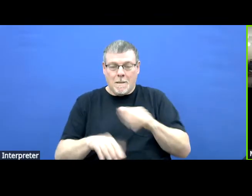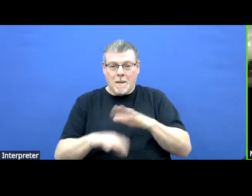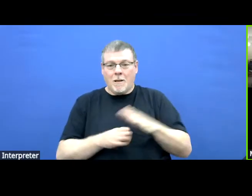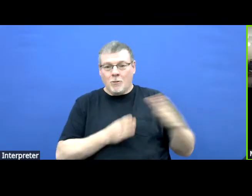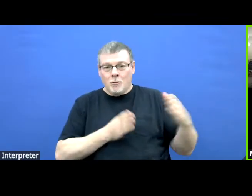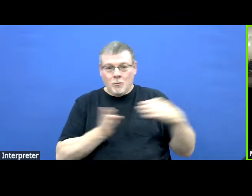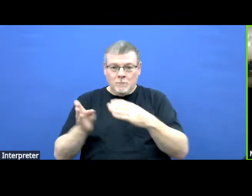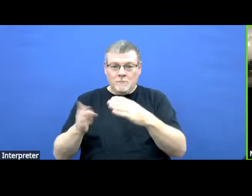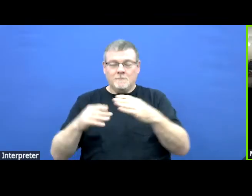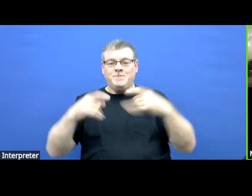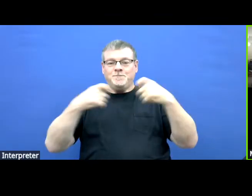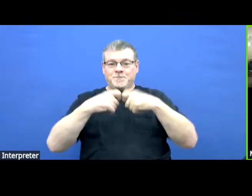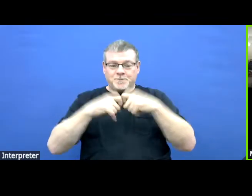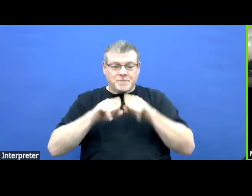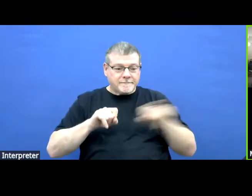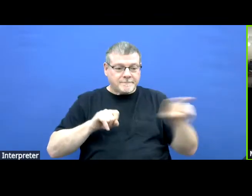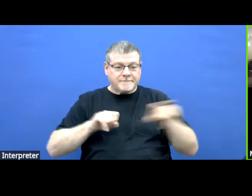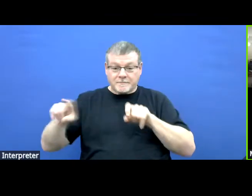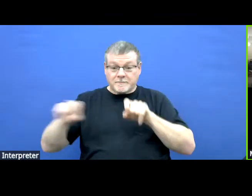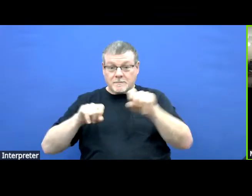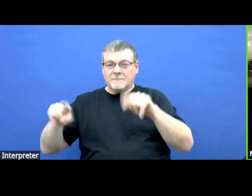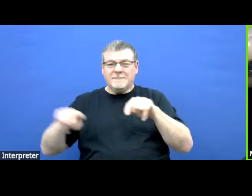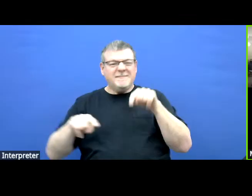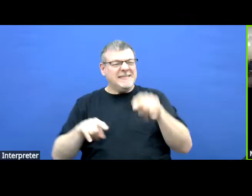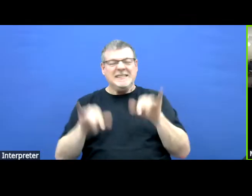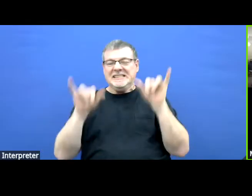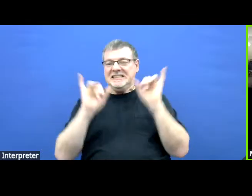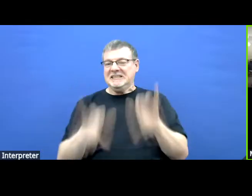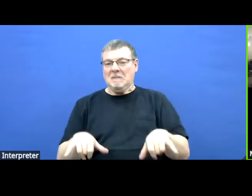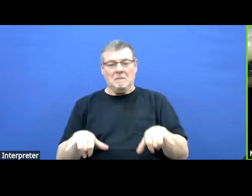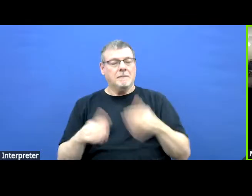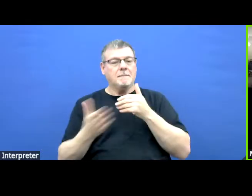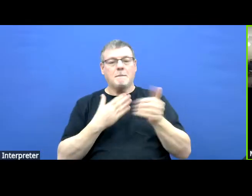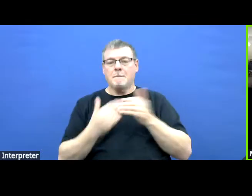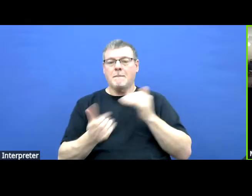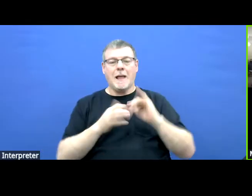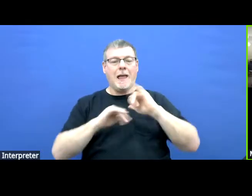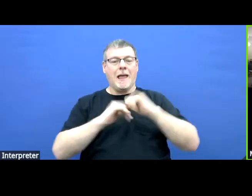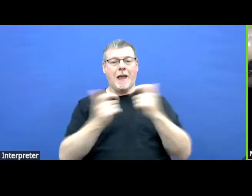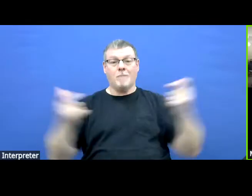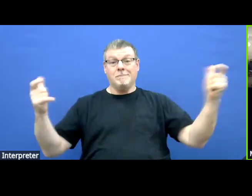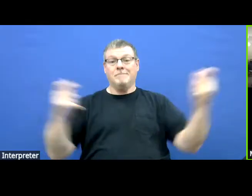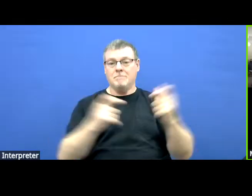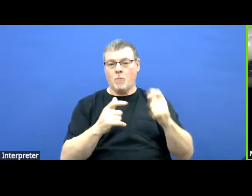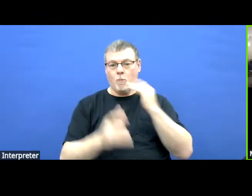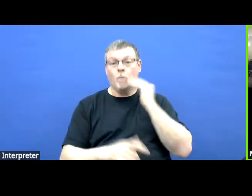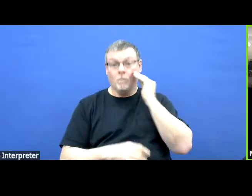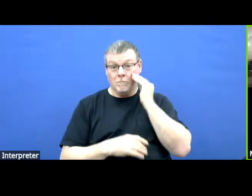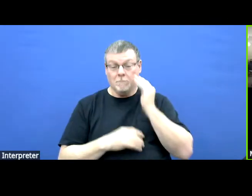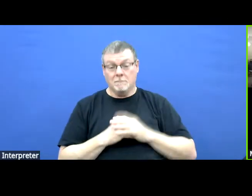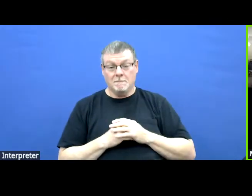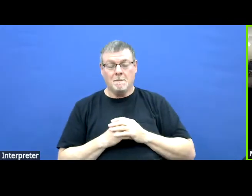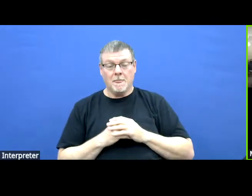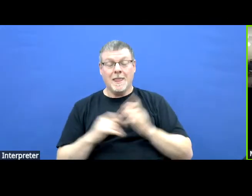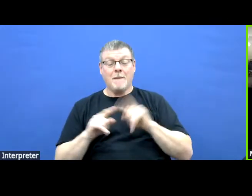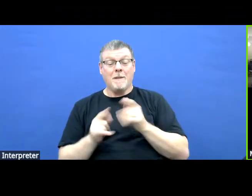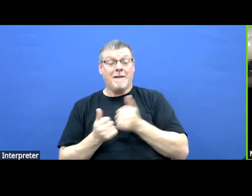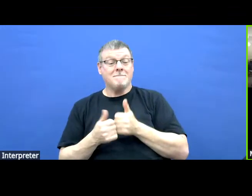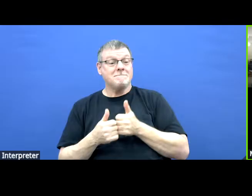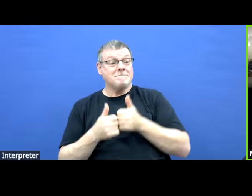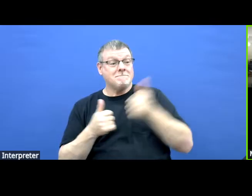and utilities and all that stuff, that's the same regardless of the square foot of homes. The spacing of the home is